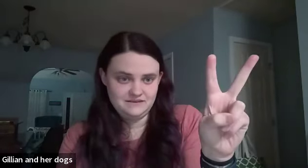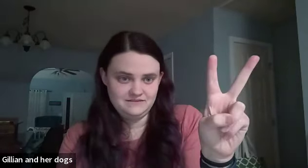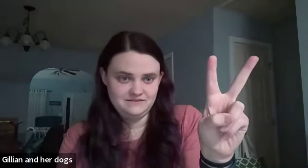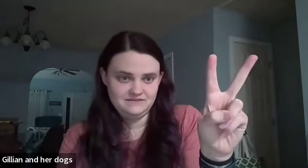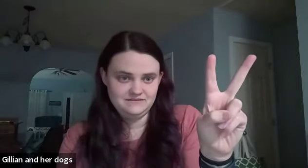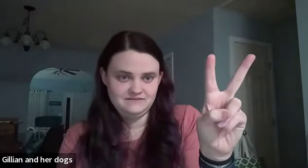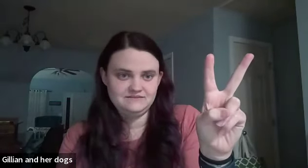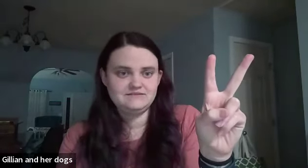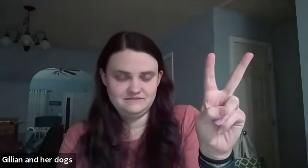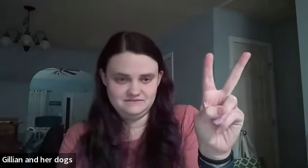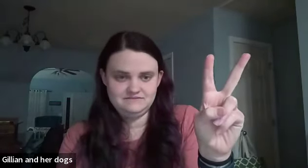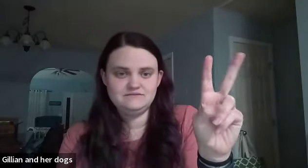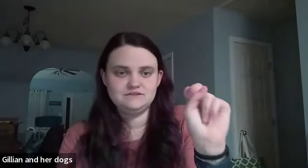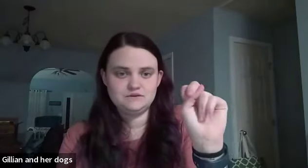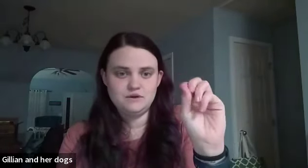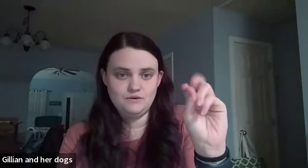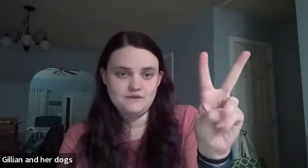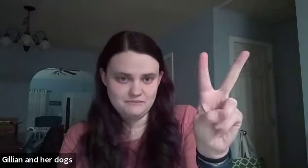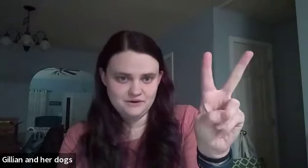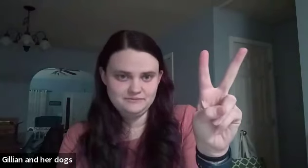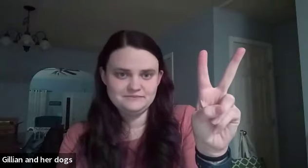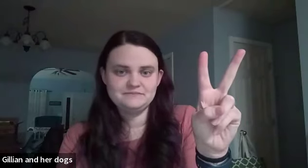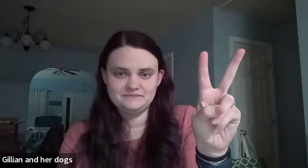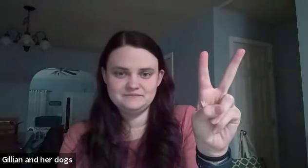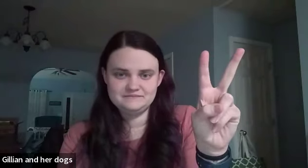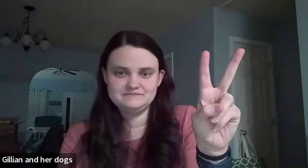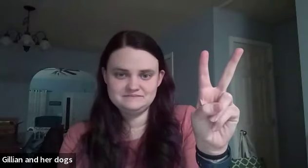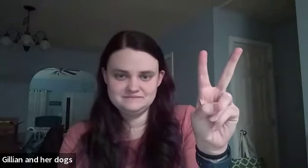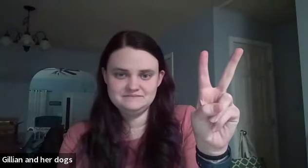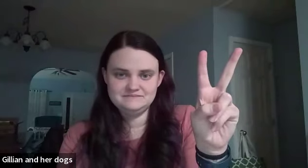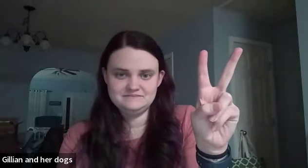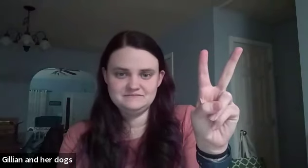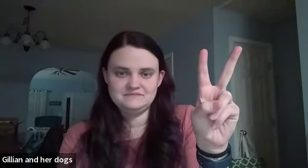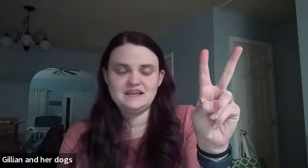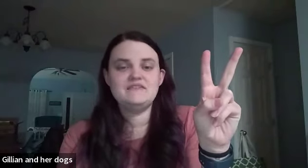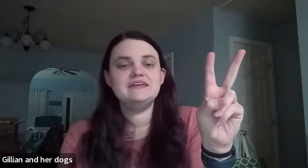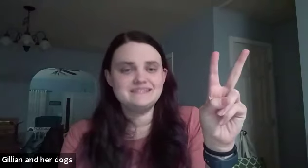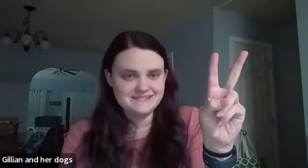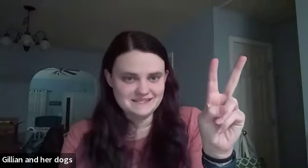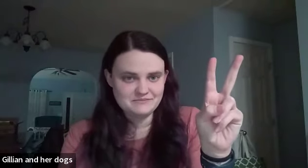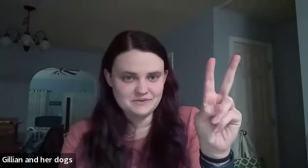NOV. So November. hmm And then